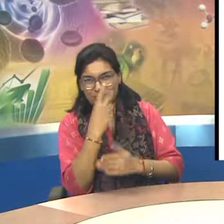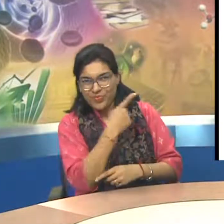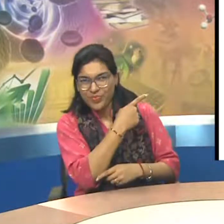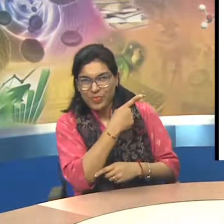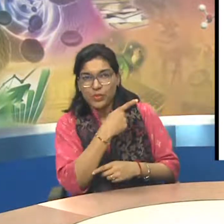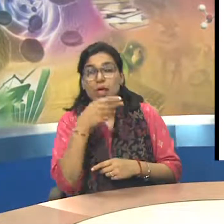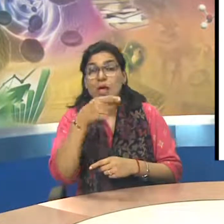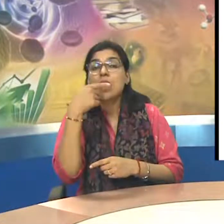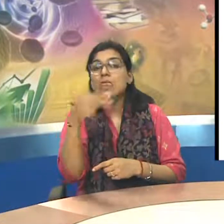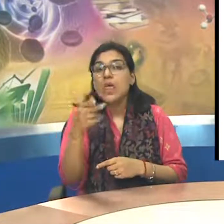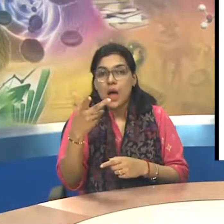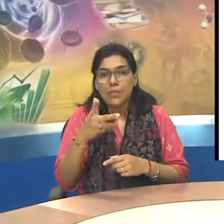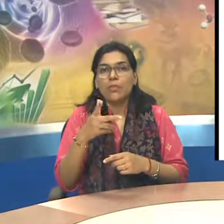symbols and